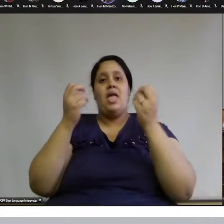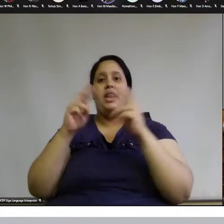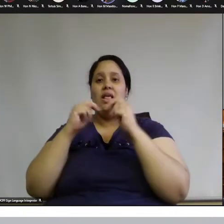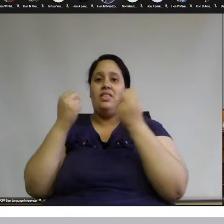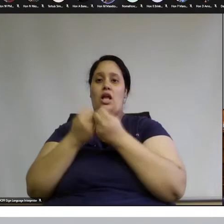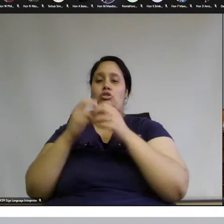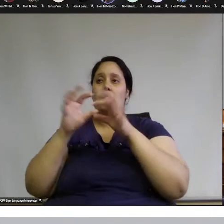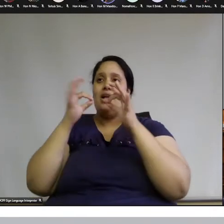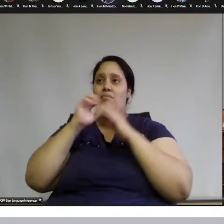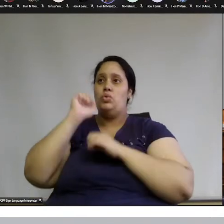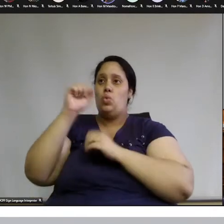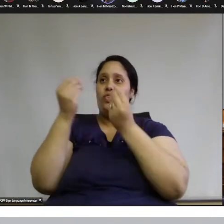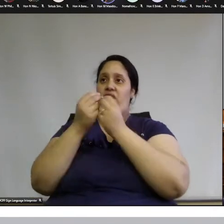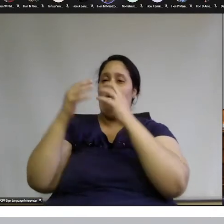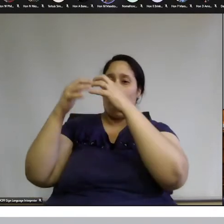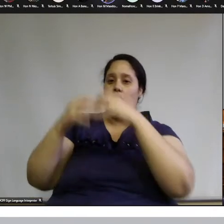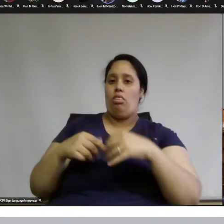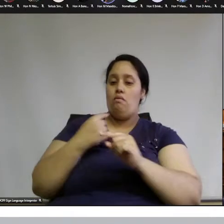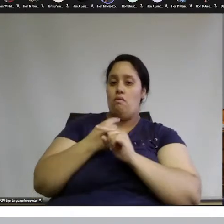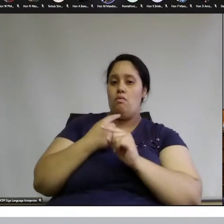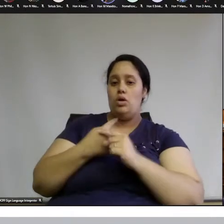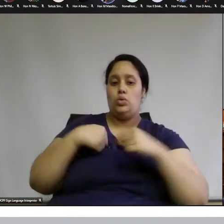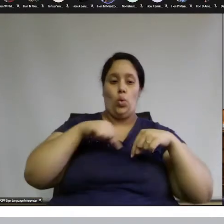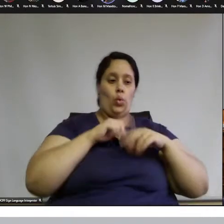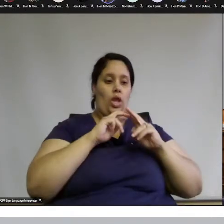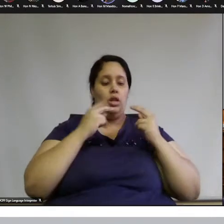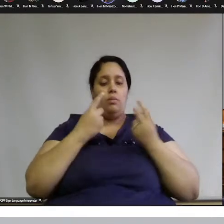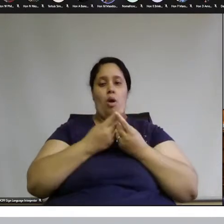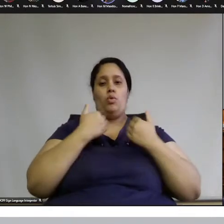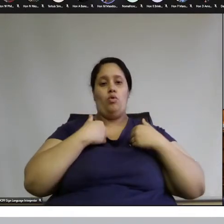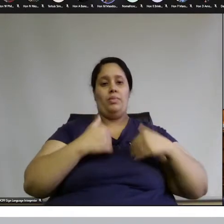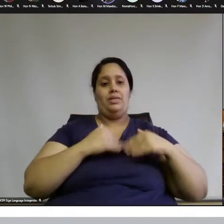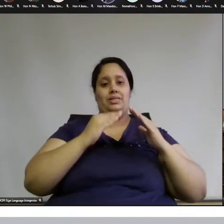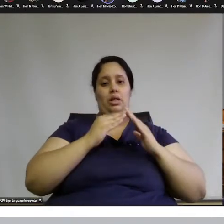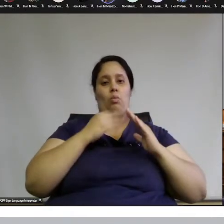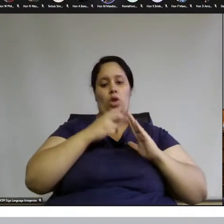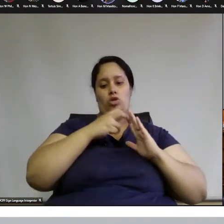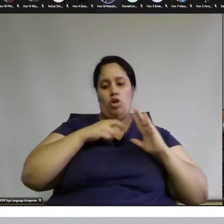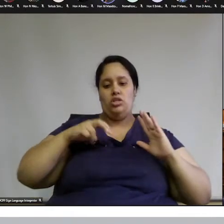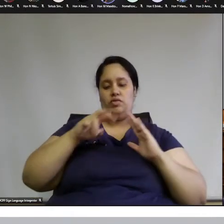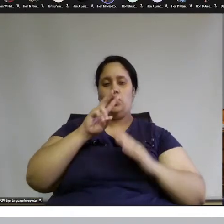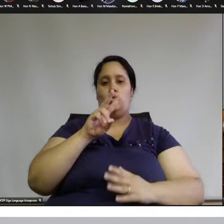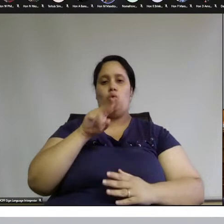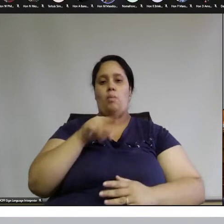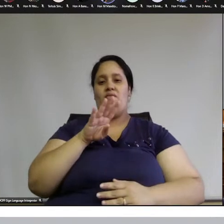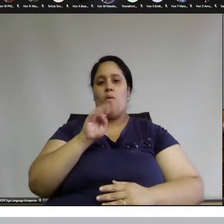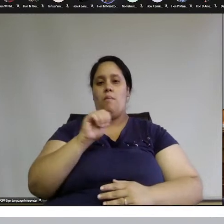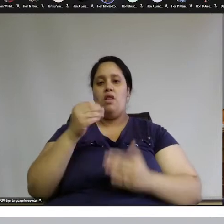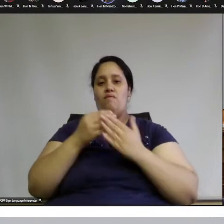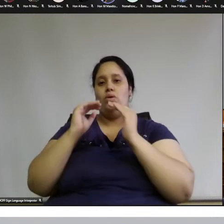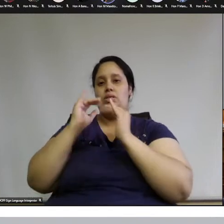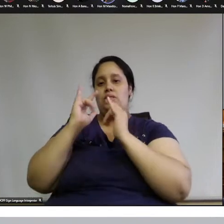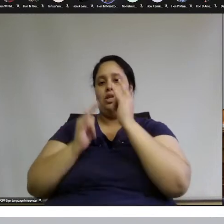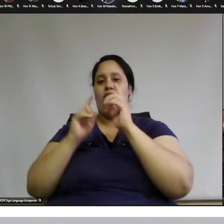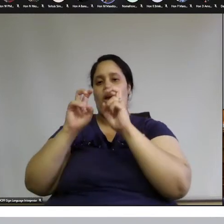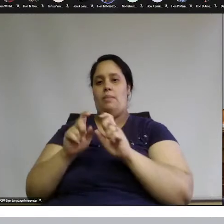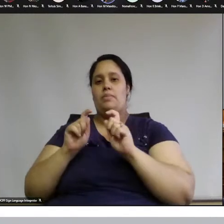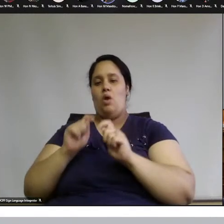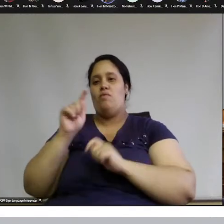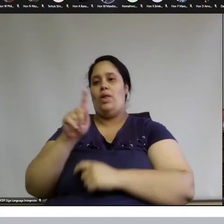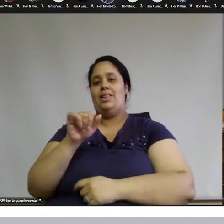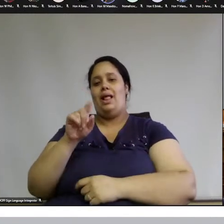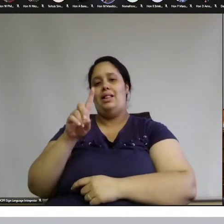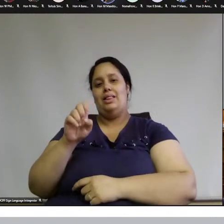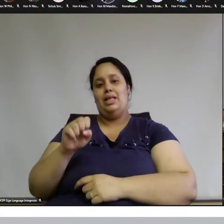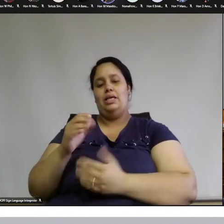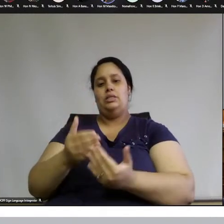government, the Department of Human Settlements will transfer 12.4 million to the City of Cape Town for its title deed